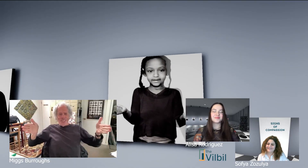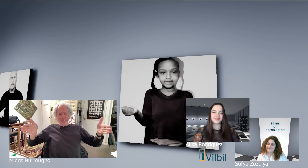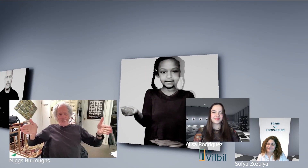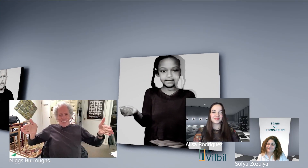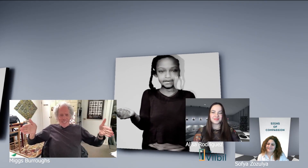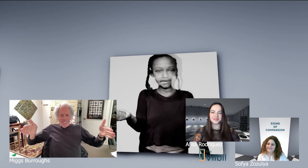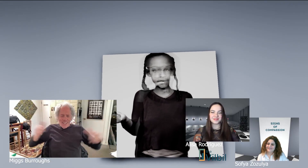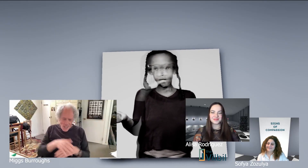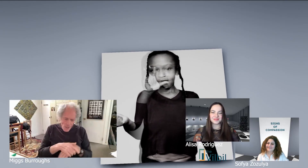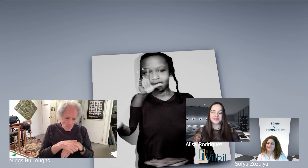feet.